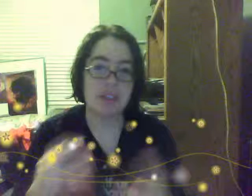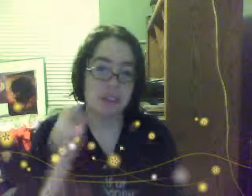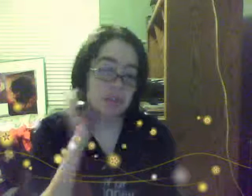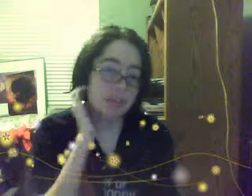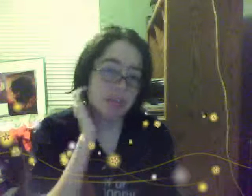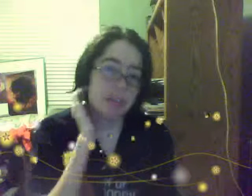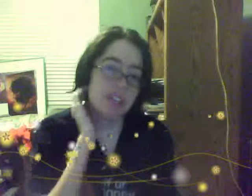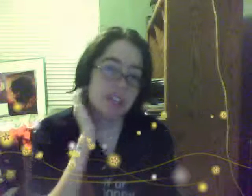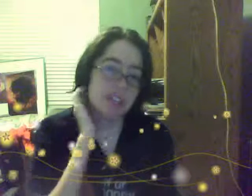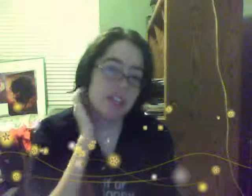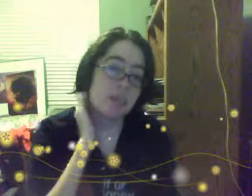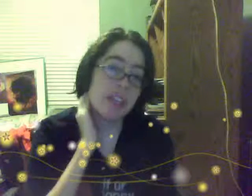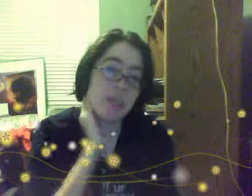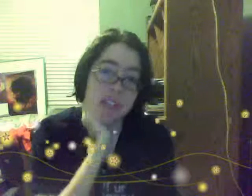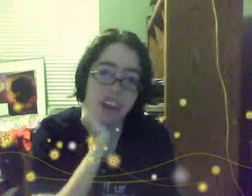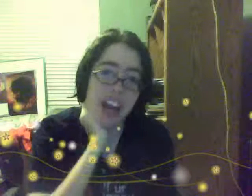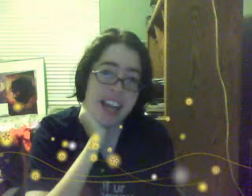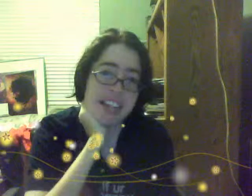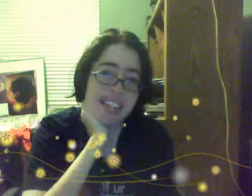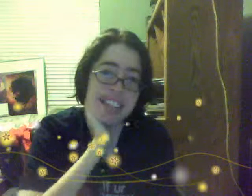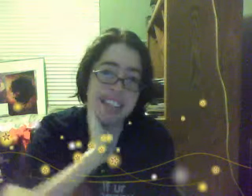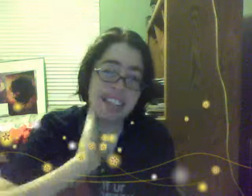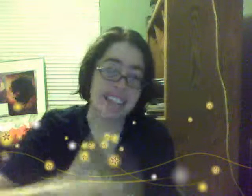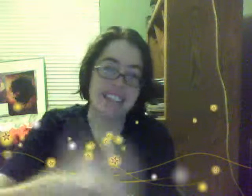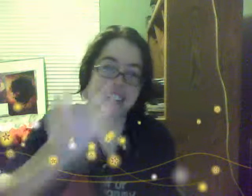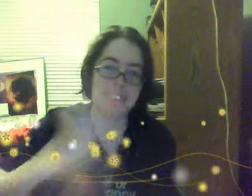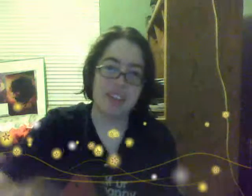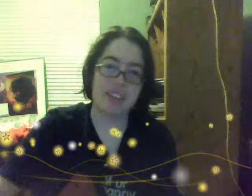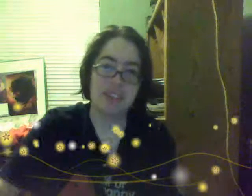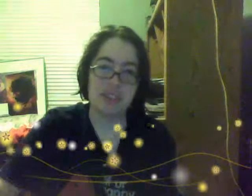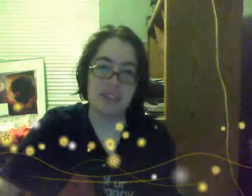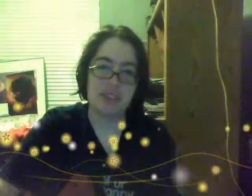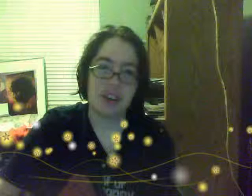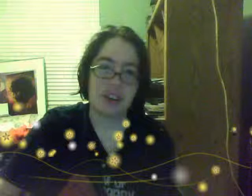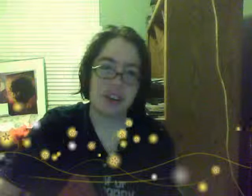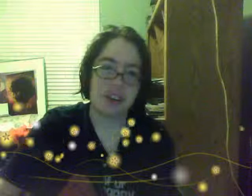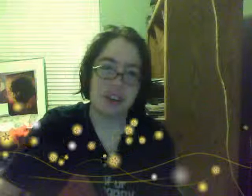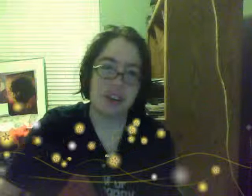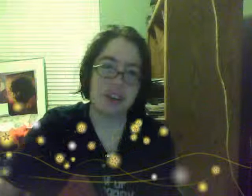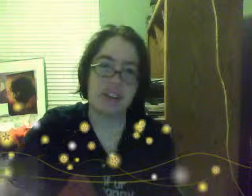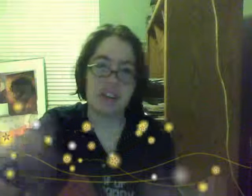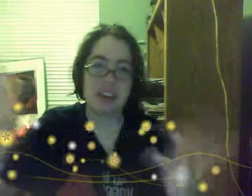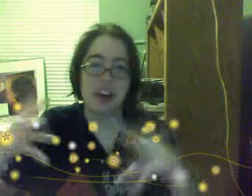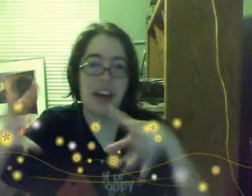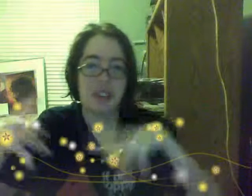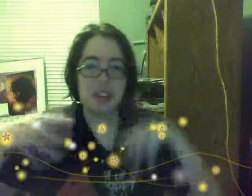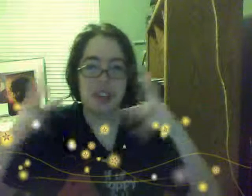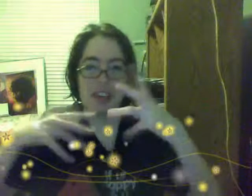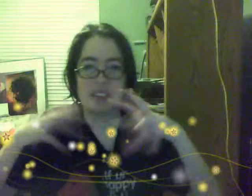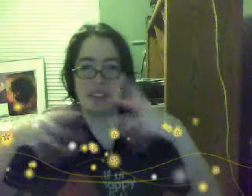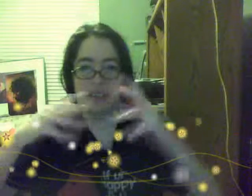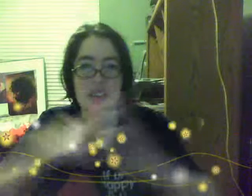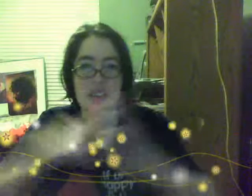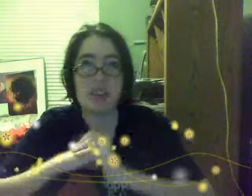original baby Jesus in the manger, and he runs into Christopher Eccleston's character, and then after that scene where they